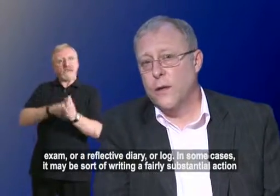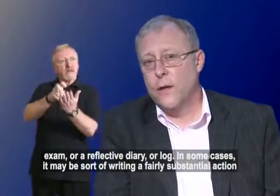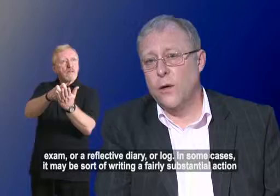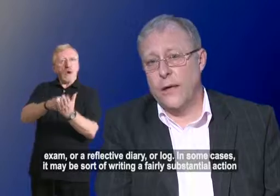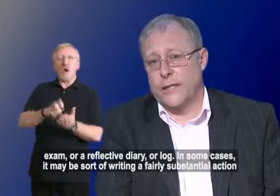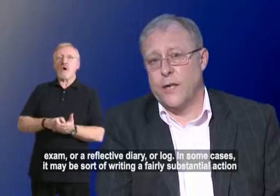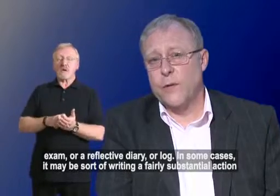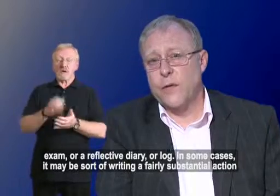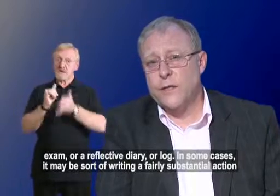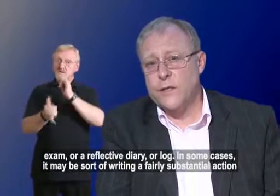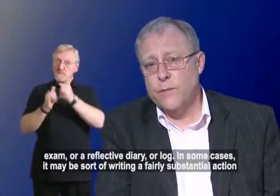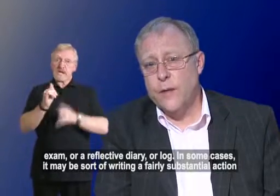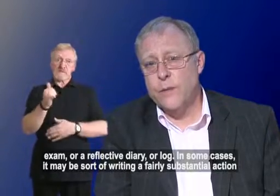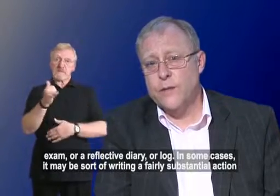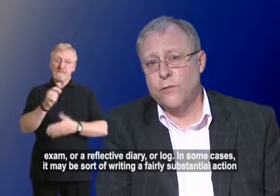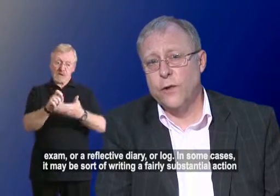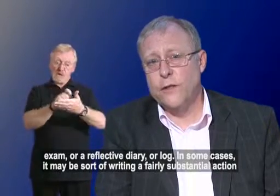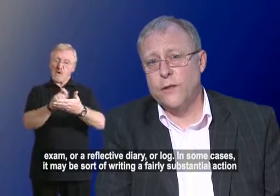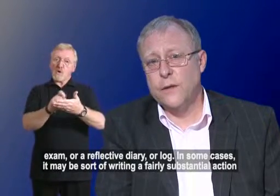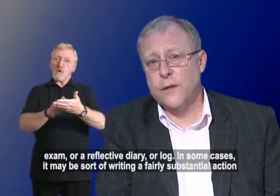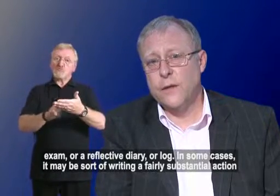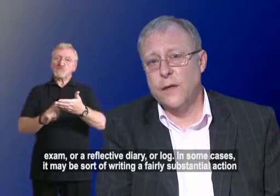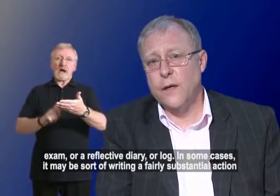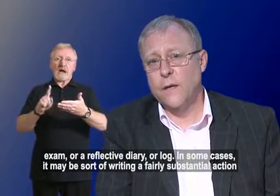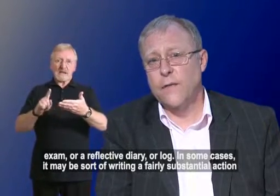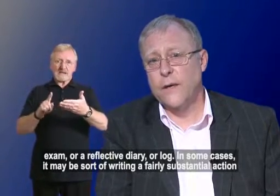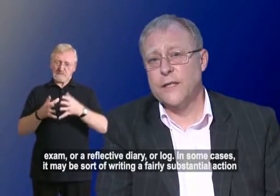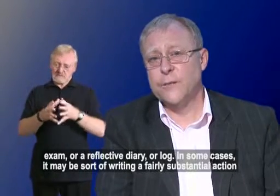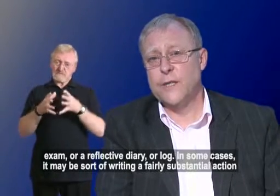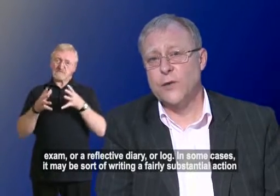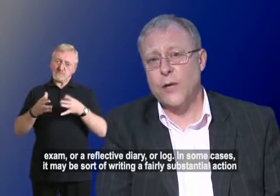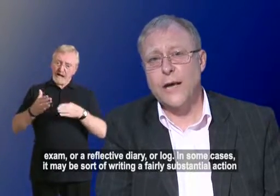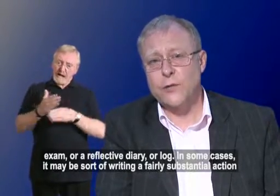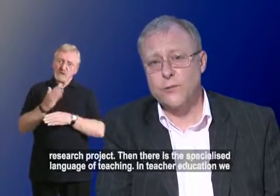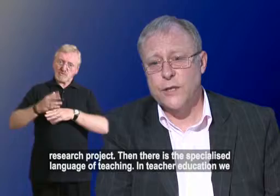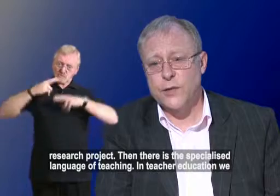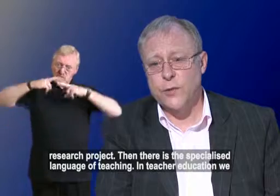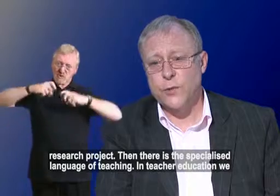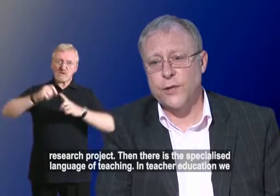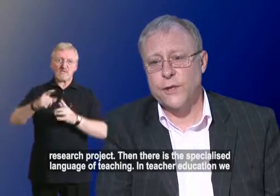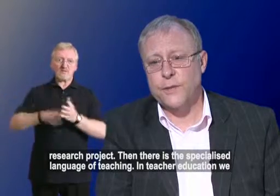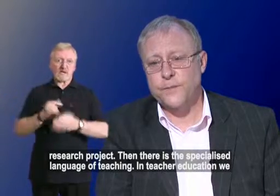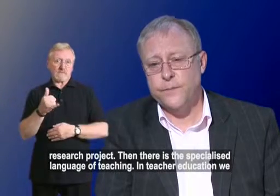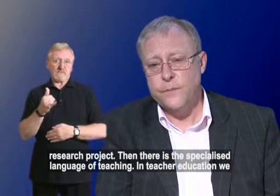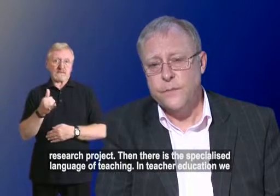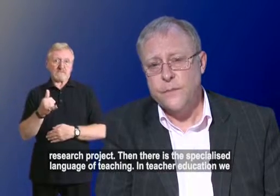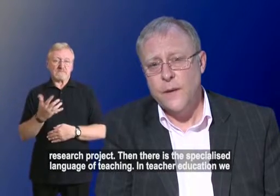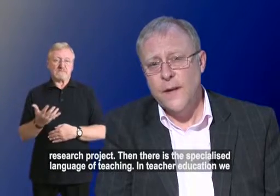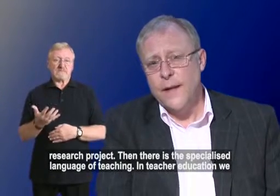log. In some cases, it may be sort of writing a fairly substantial action research project.